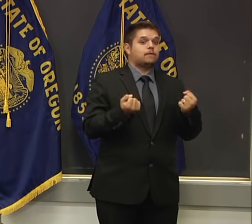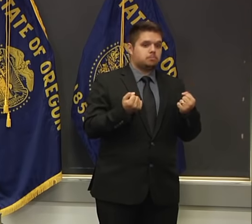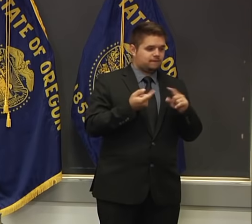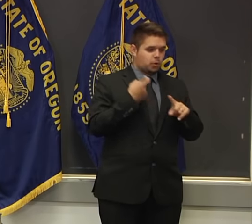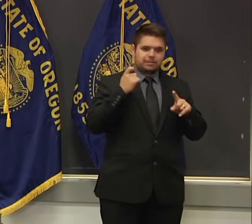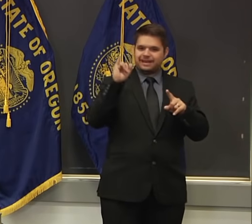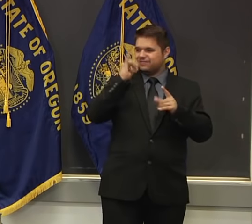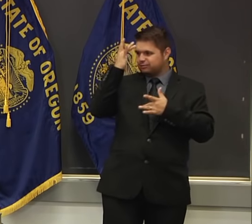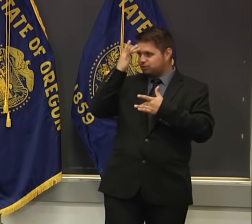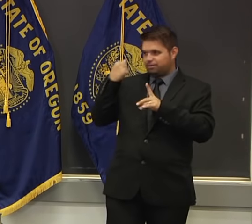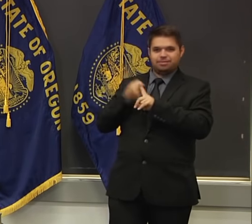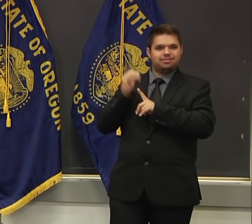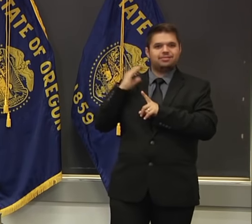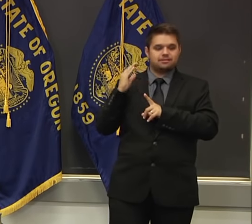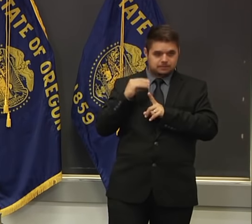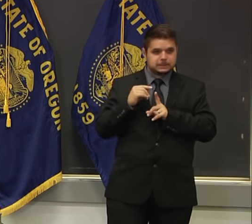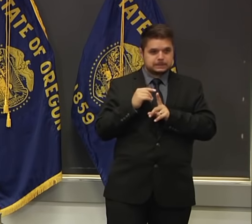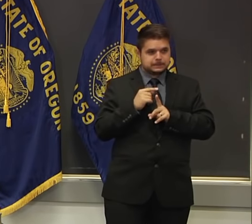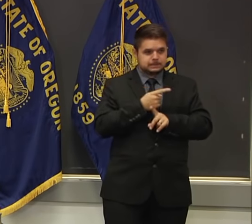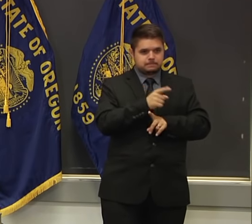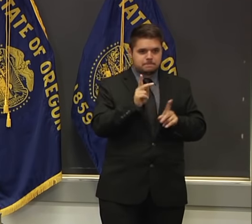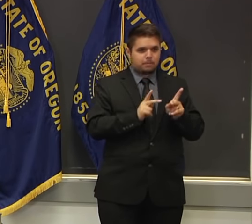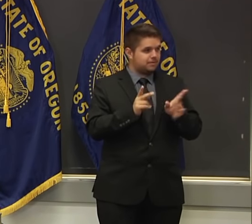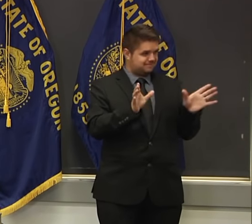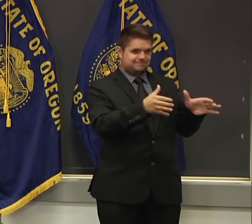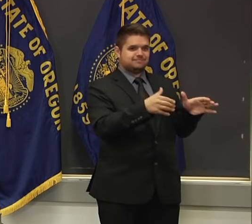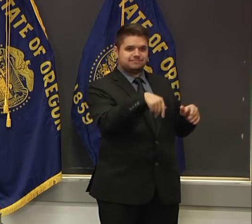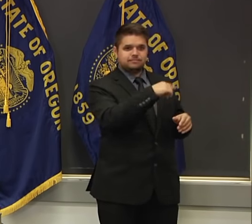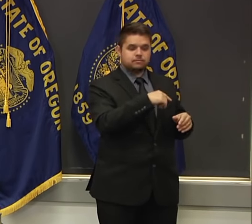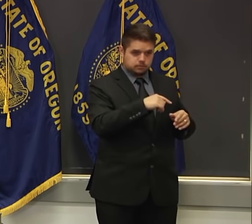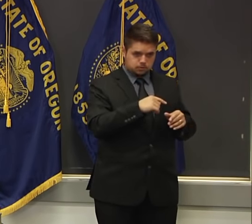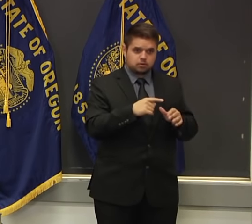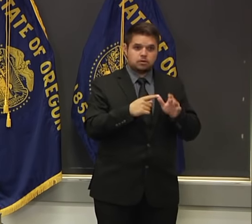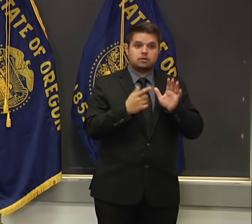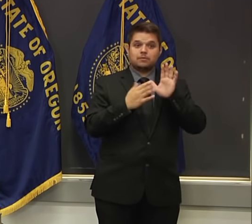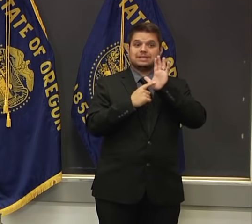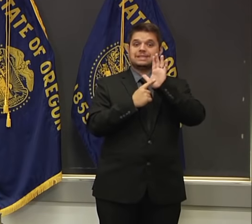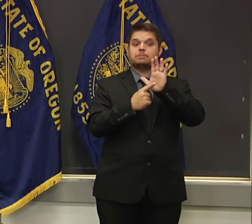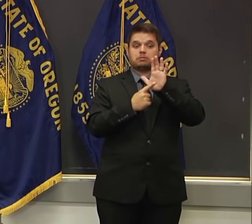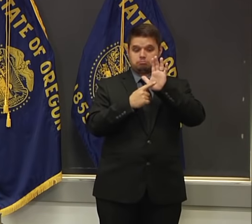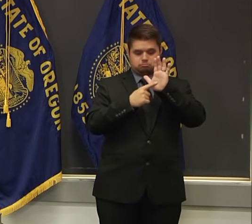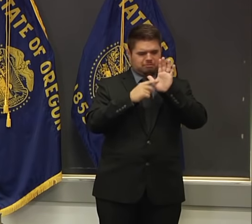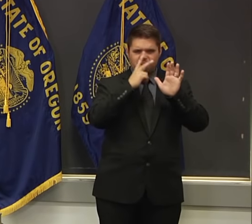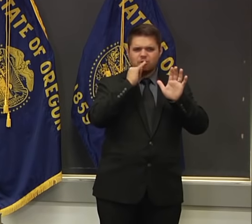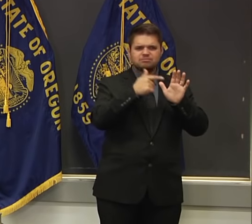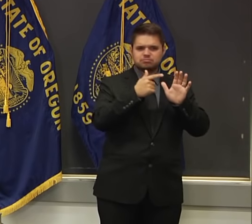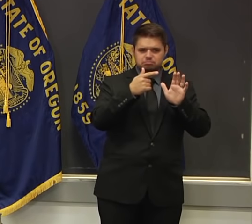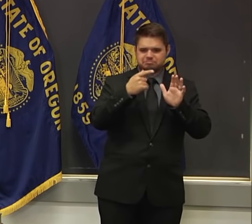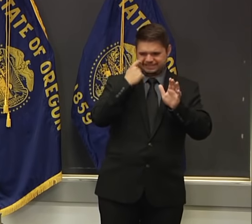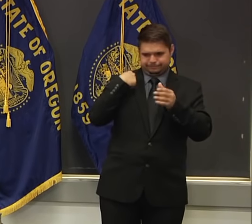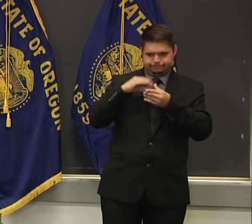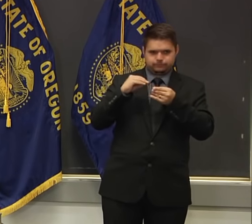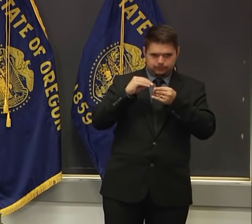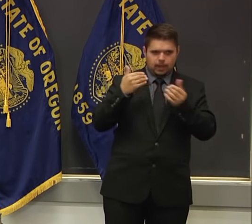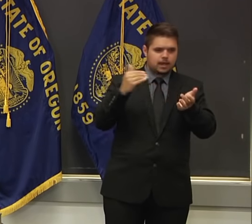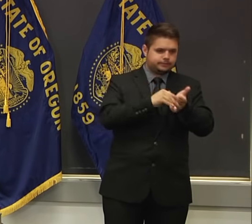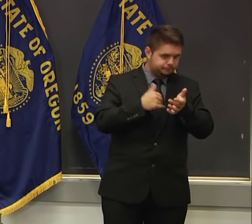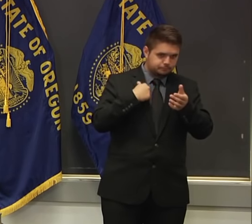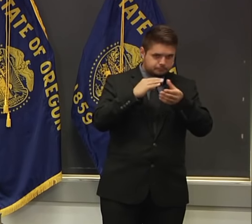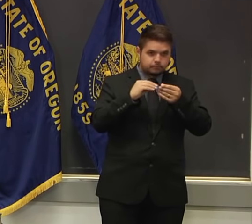may still experience, the symptoms of smoke impacts that I mentioned earlier will probably clear up pretty